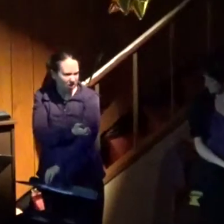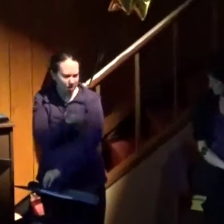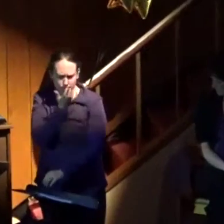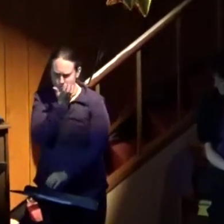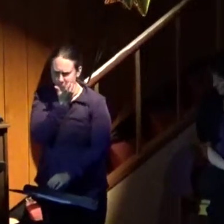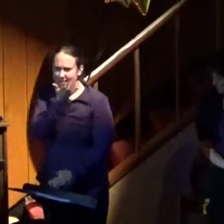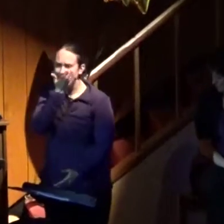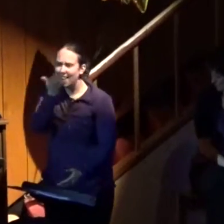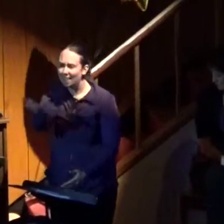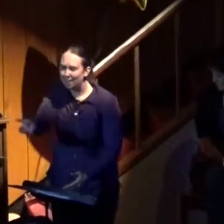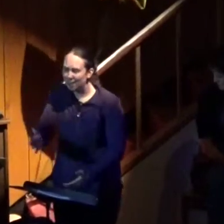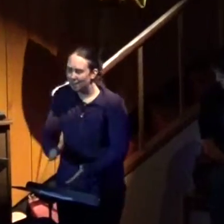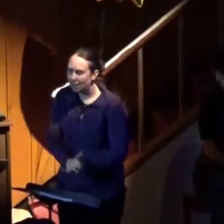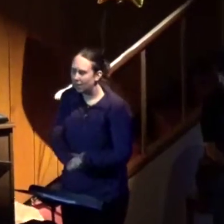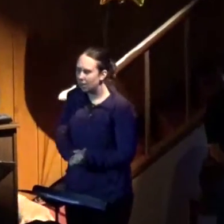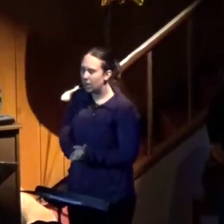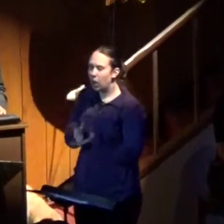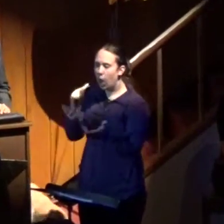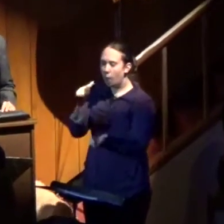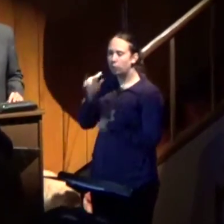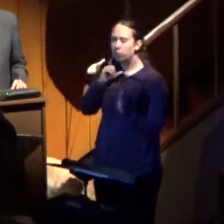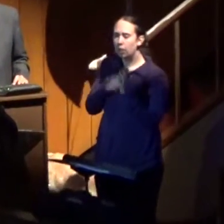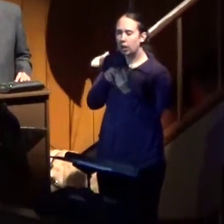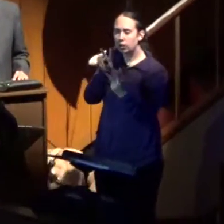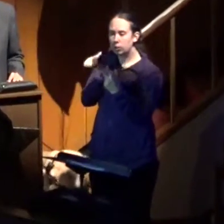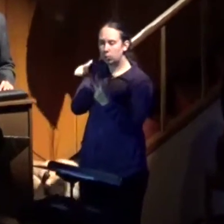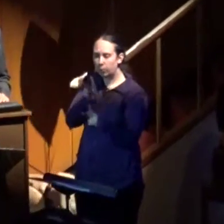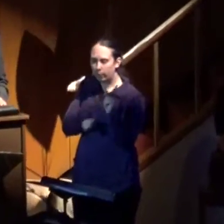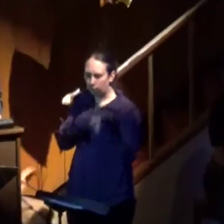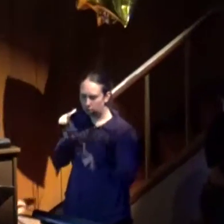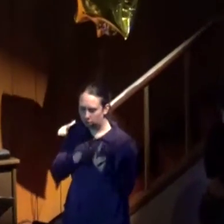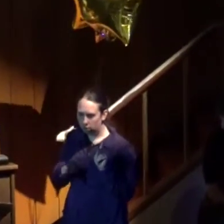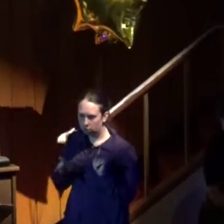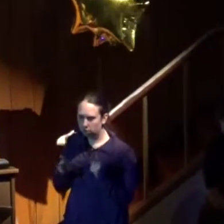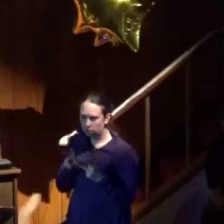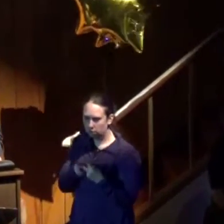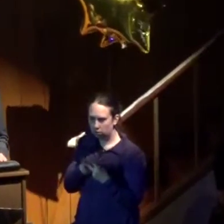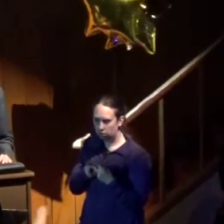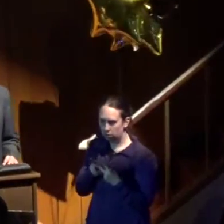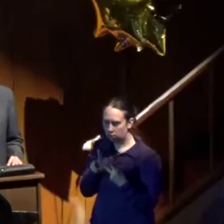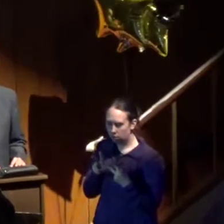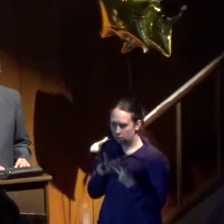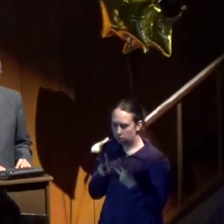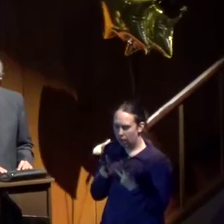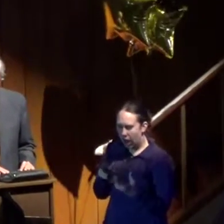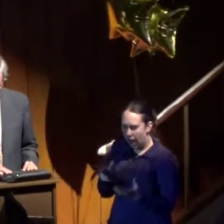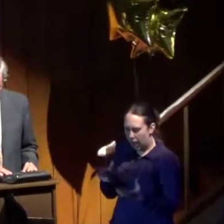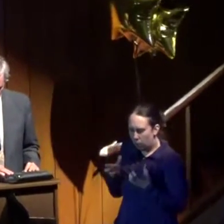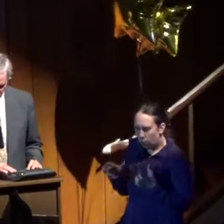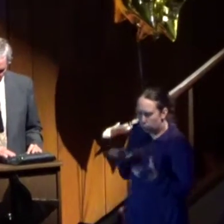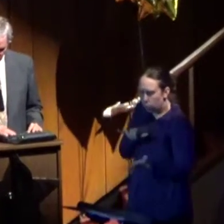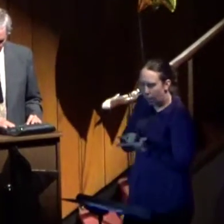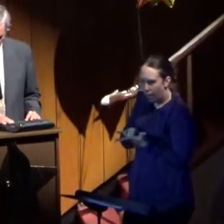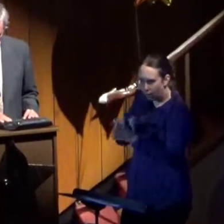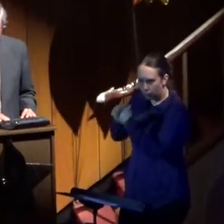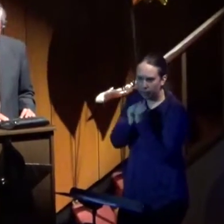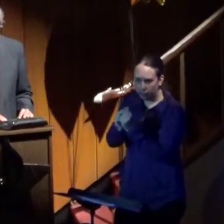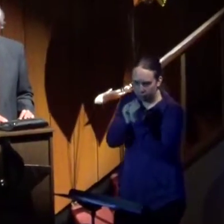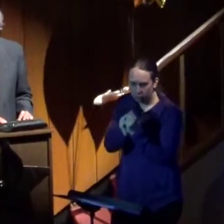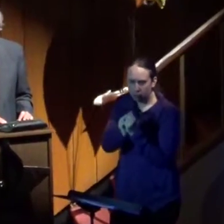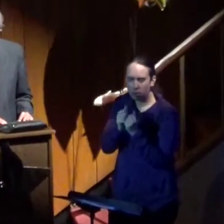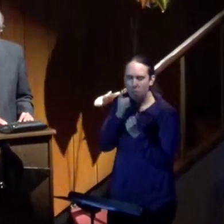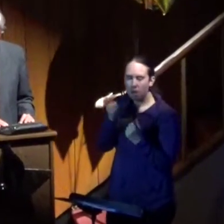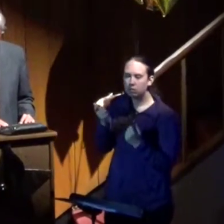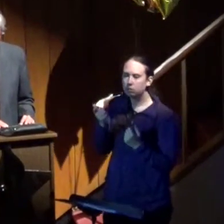Well, I want to recognize just two people, and I'm want to do this together